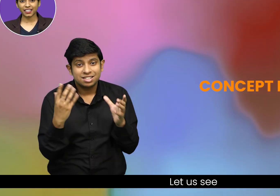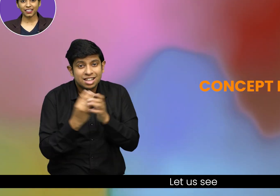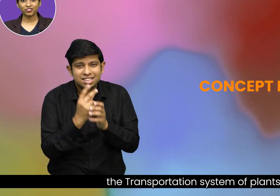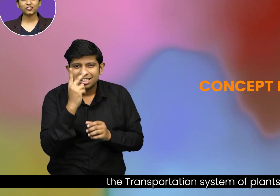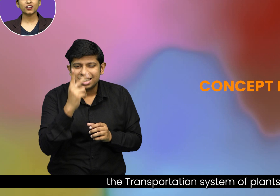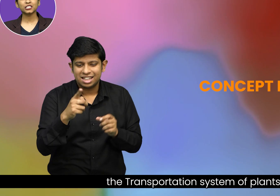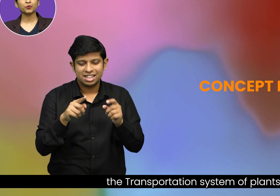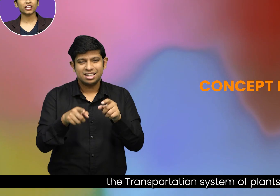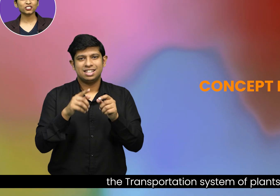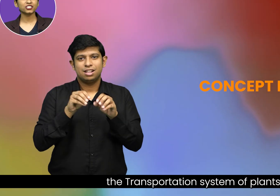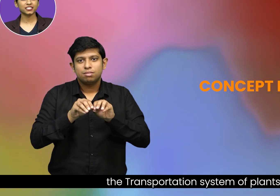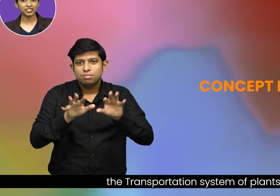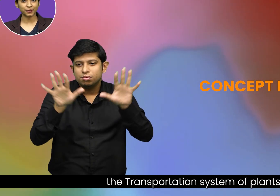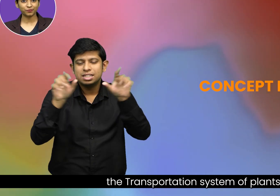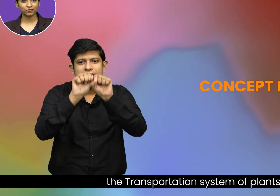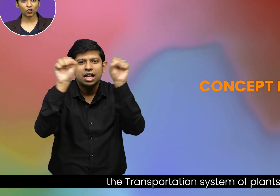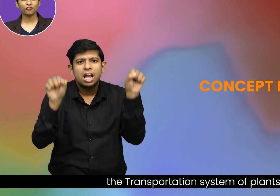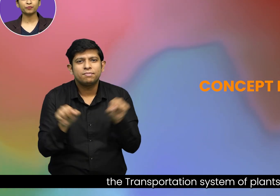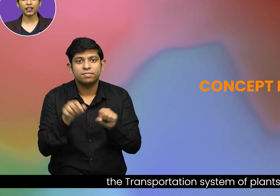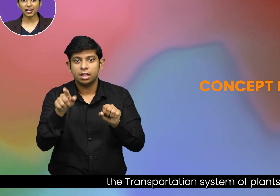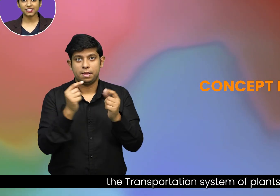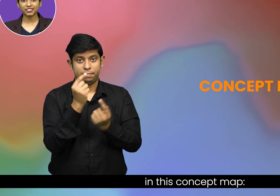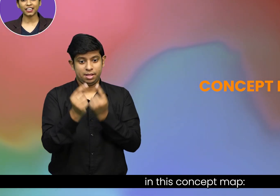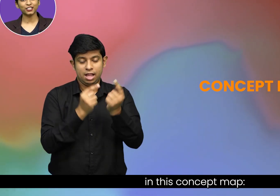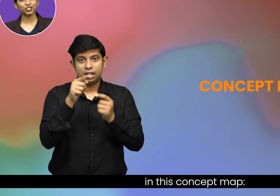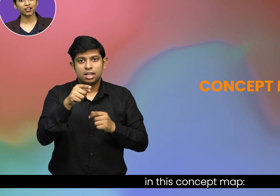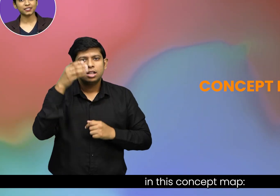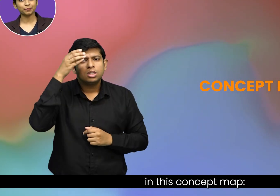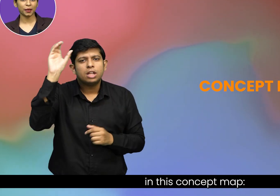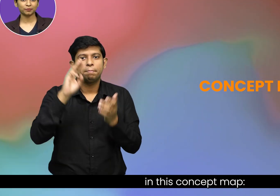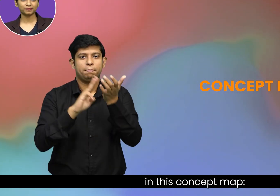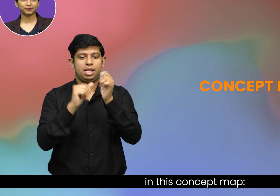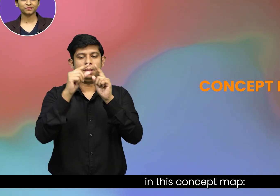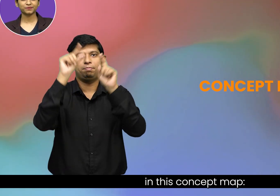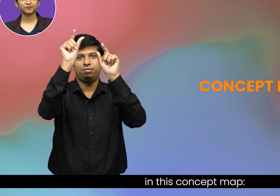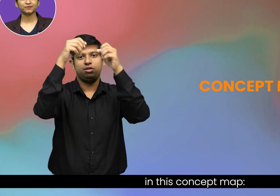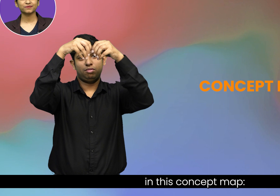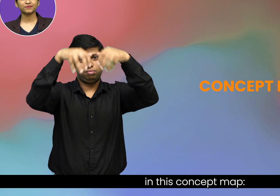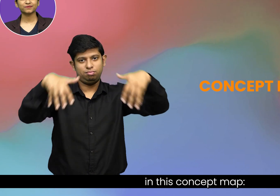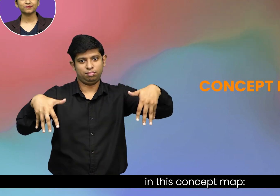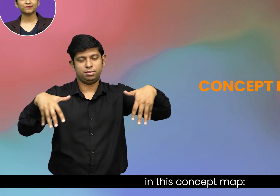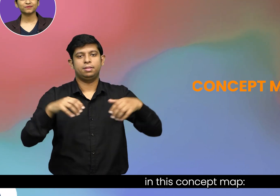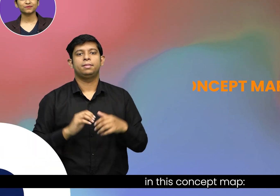let us see the transportation system of plants in this concept map.